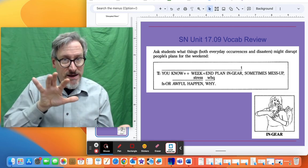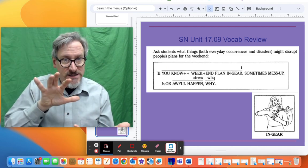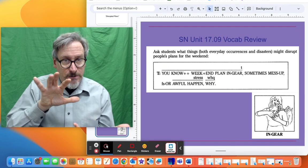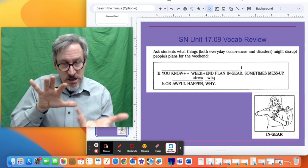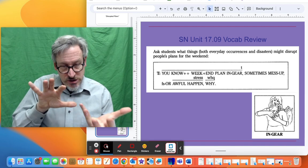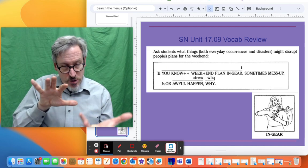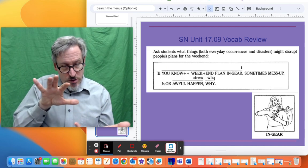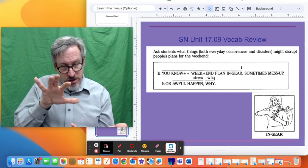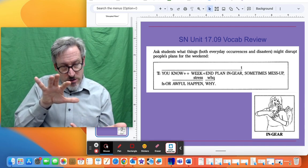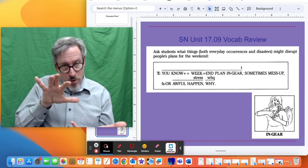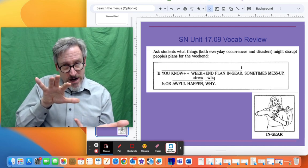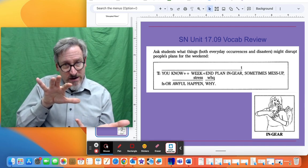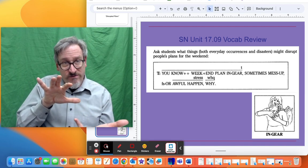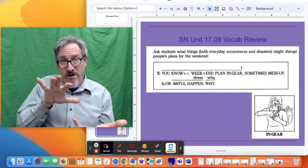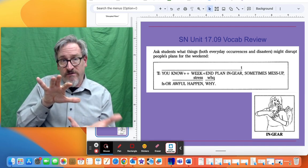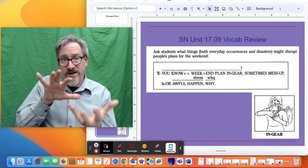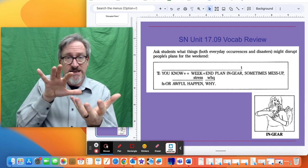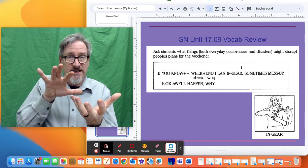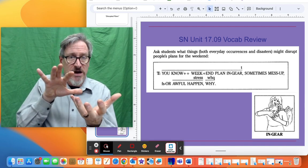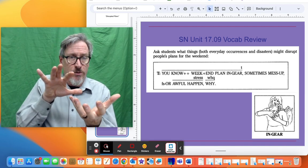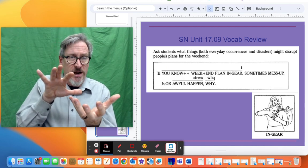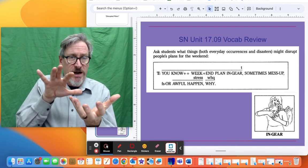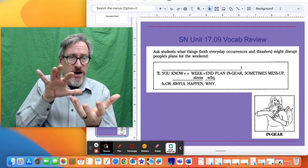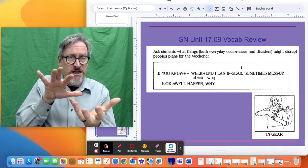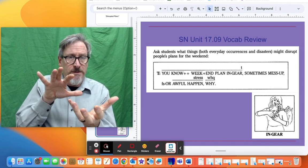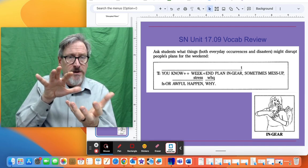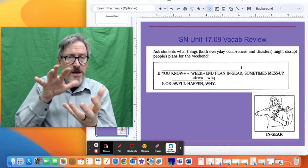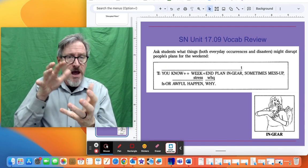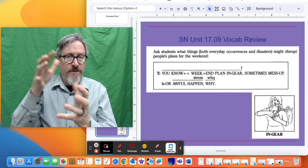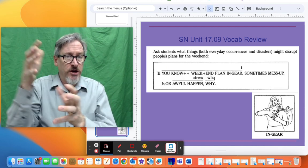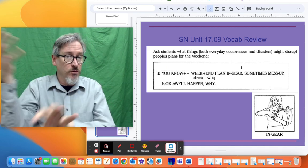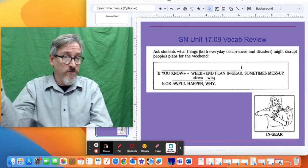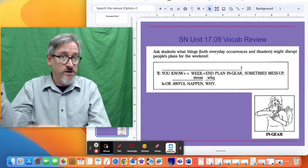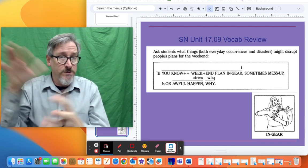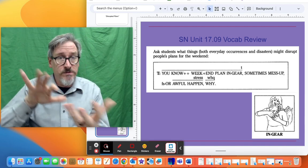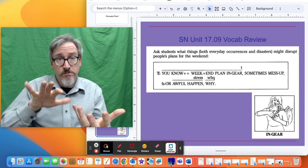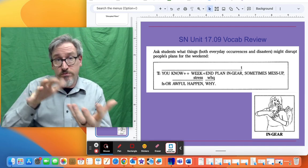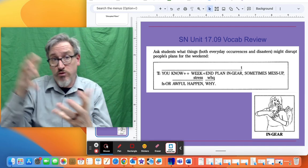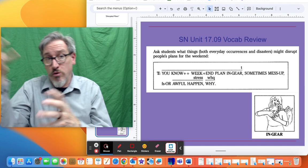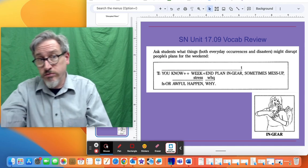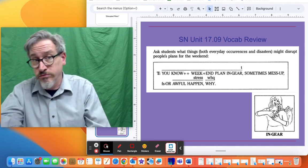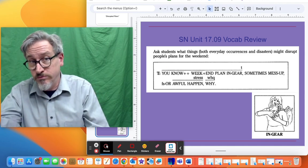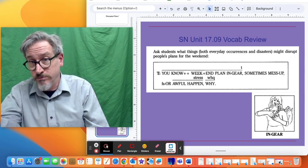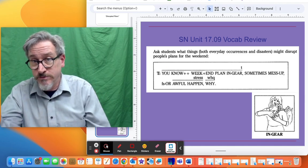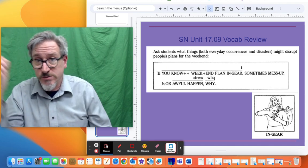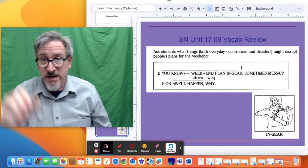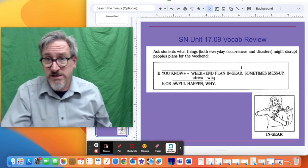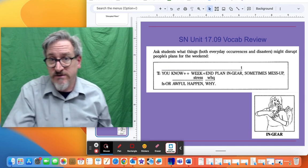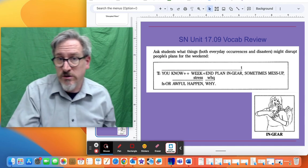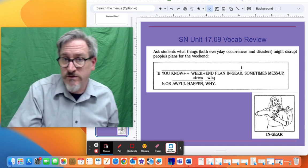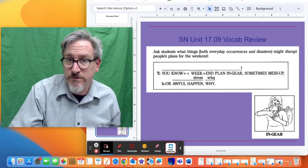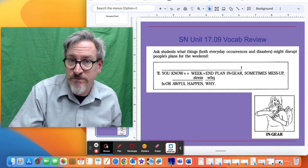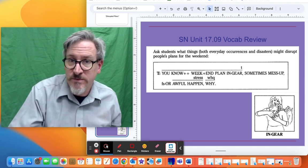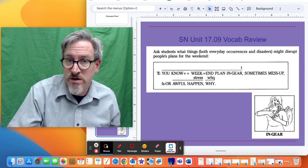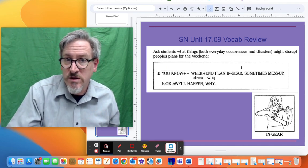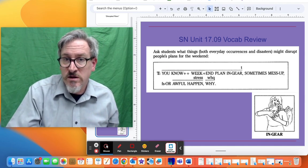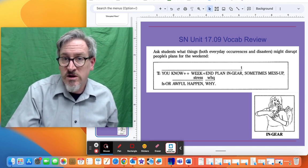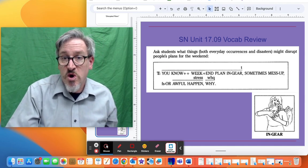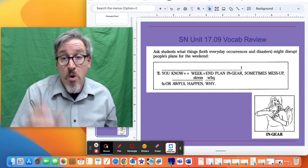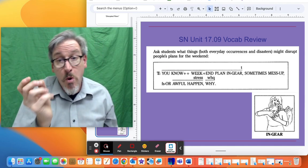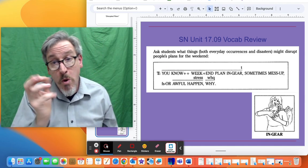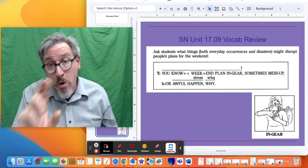Mess up. So one hand facing down, one hand's facing up, and then you reverse them, spreading stuff all over.